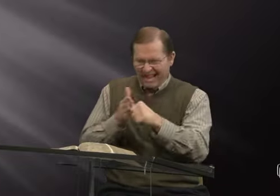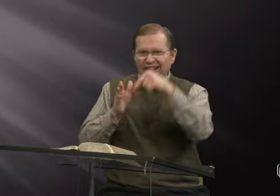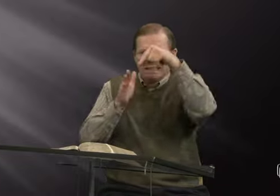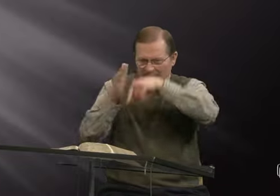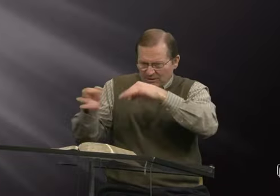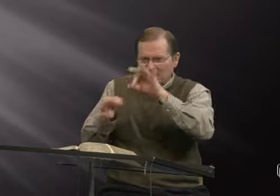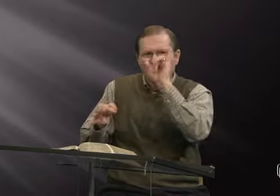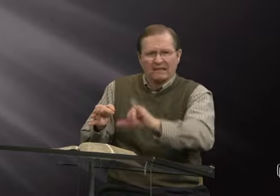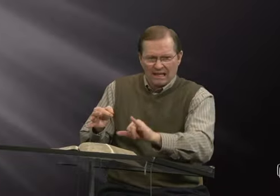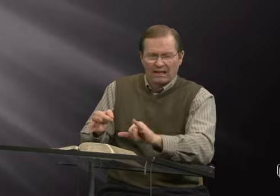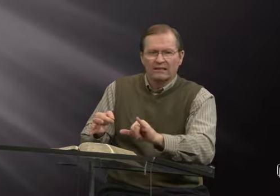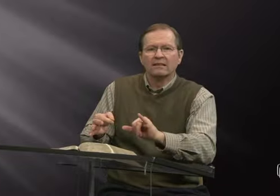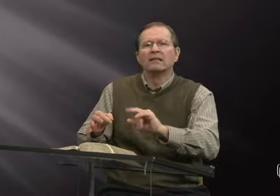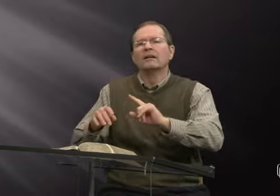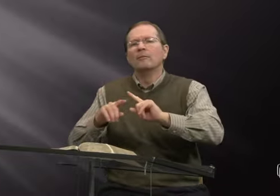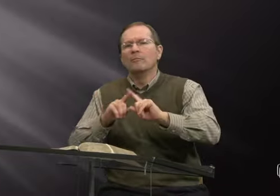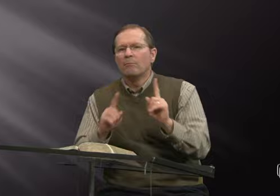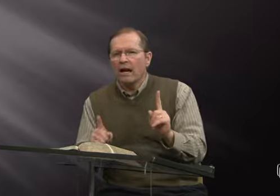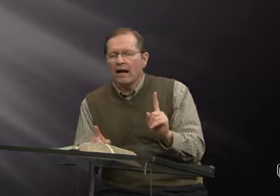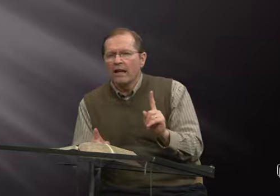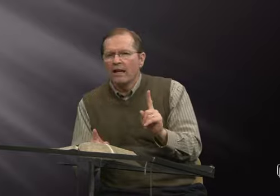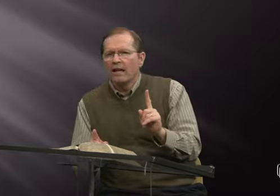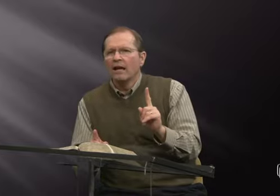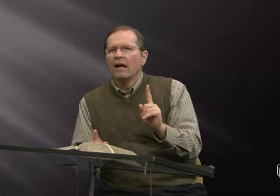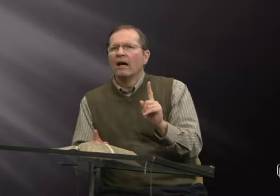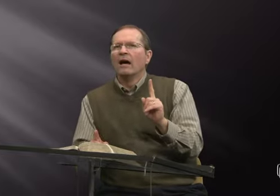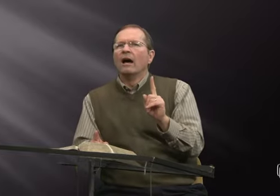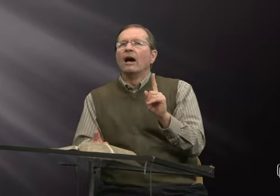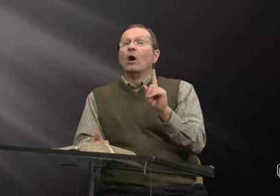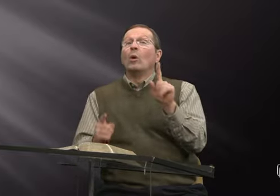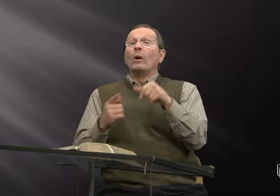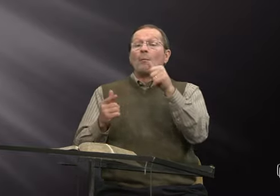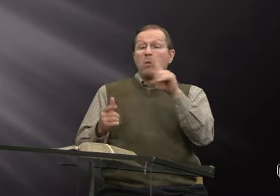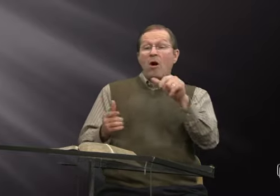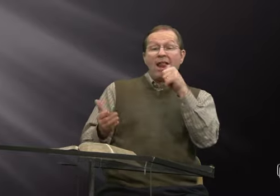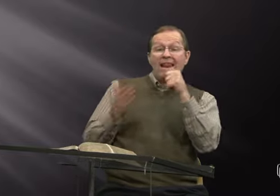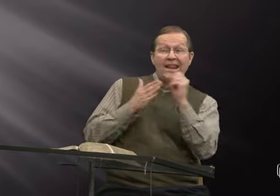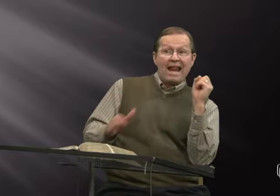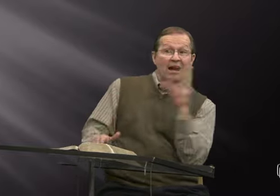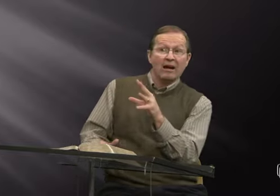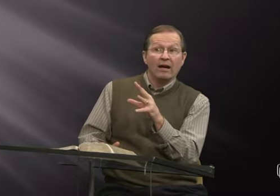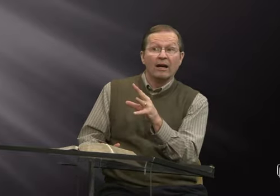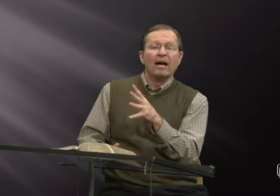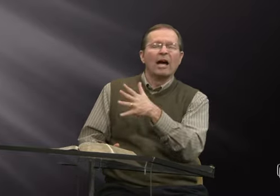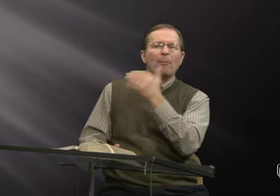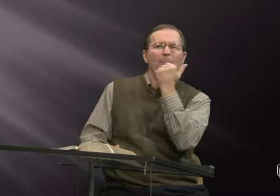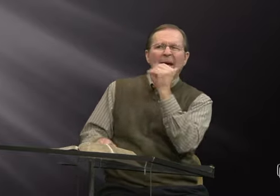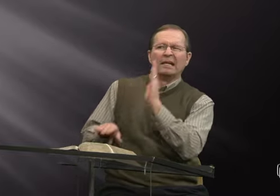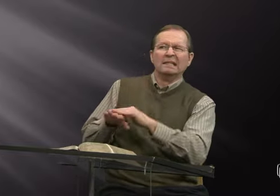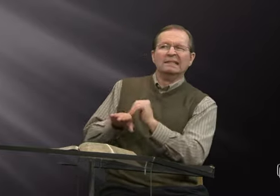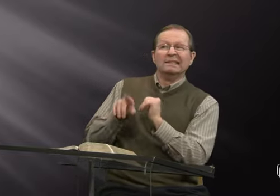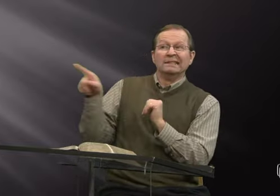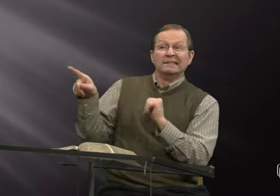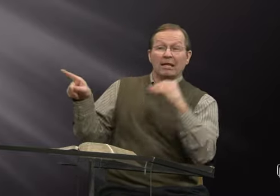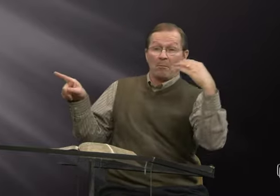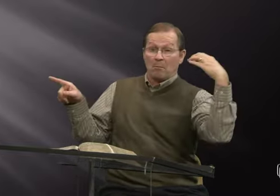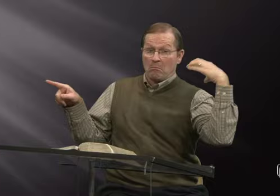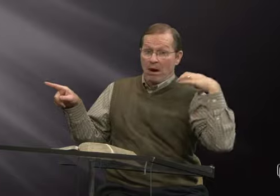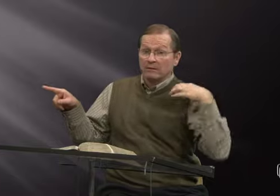encouraging Onesimus to go back to his boss. But Paul, as he writes this letter back to the boss,